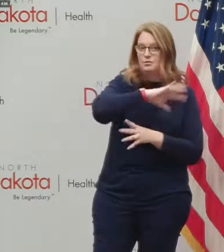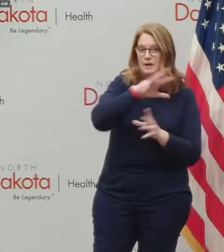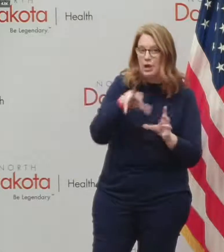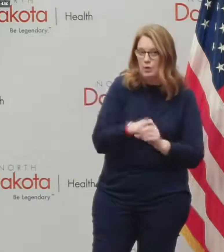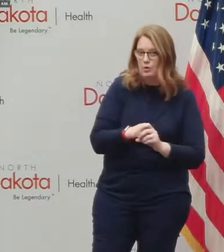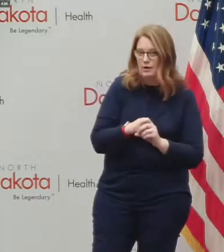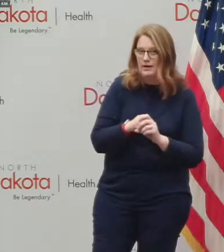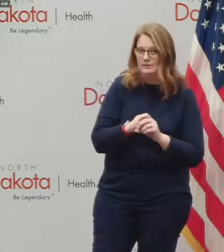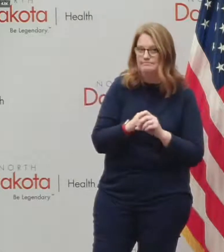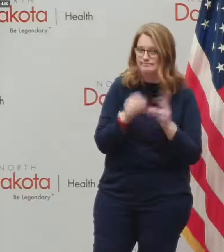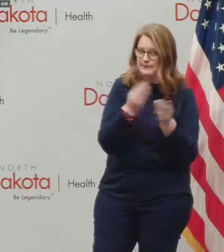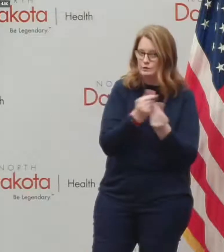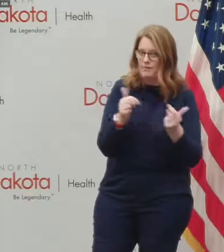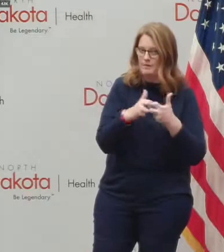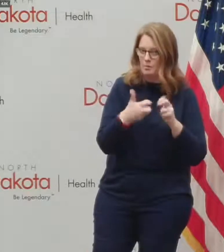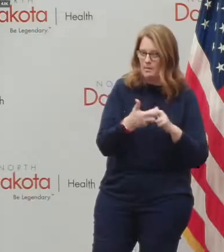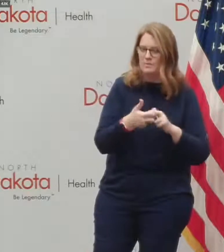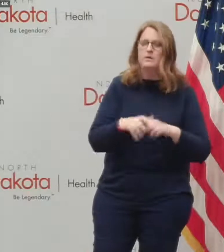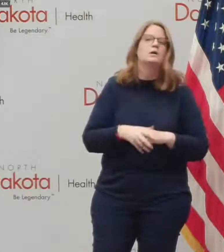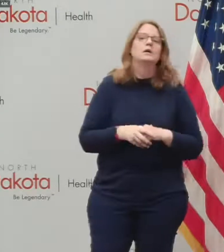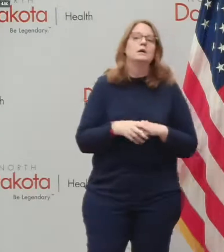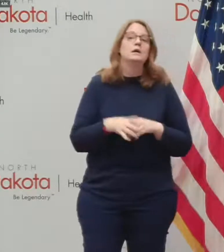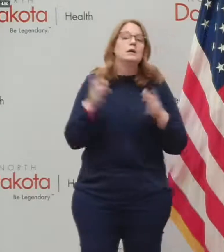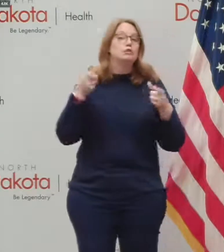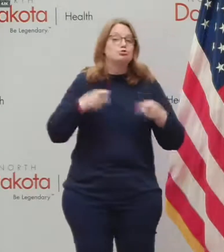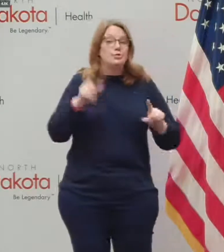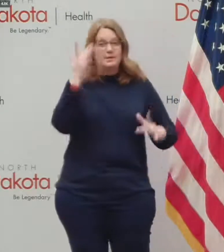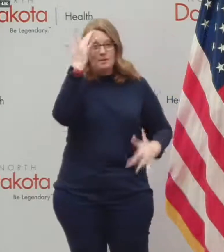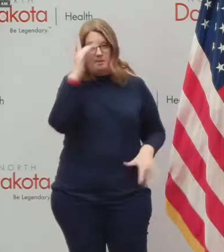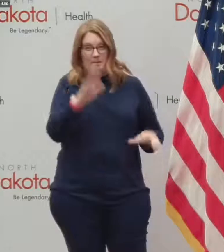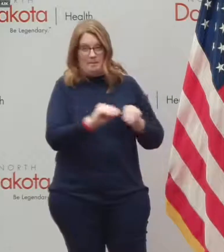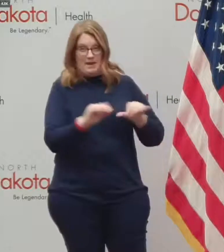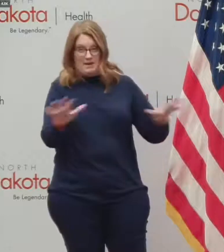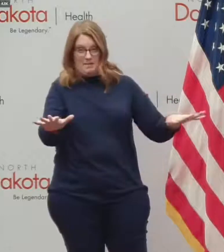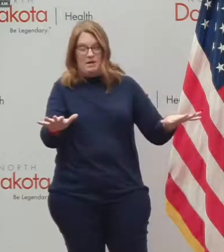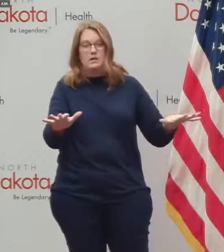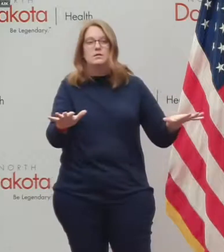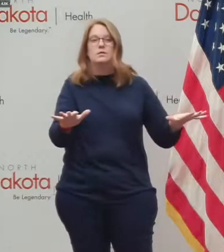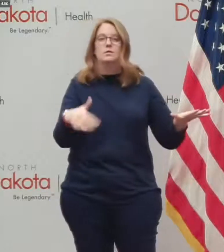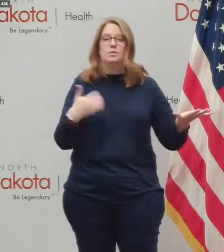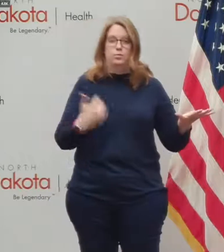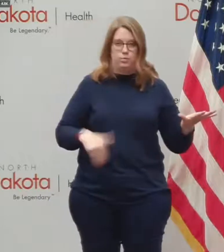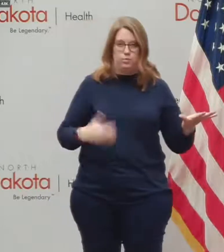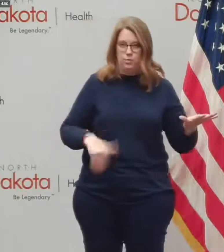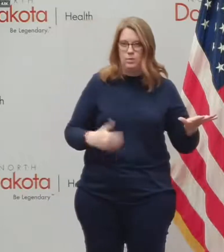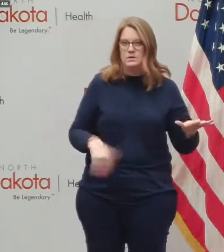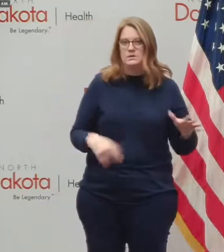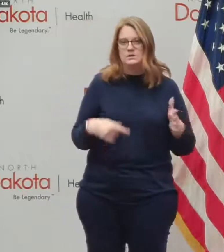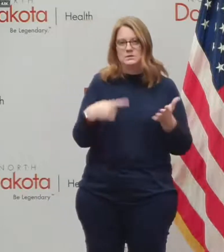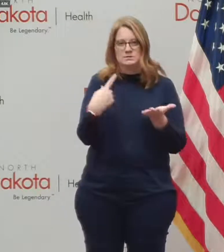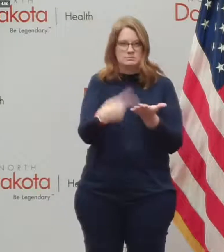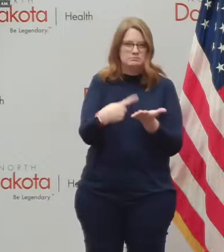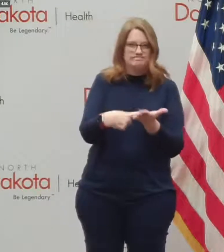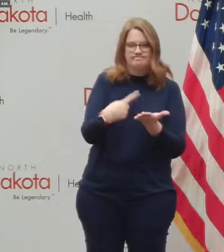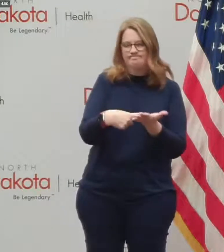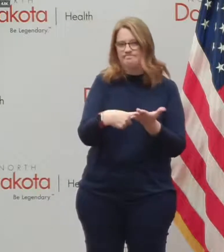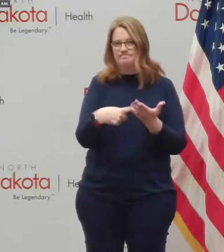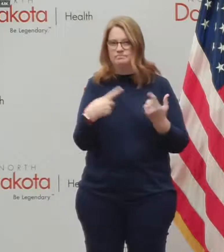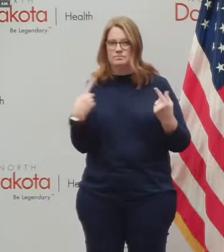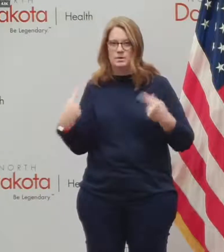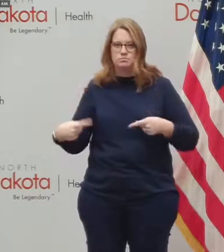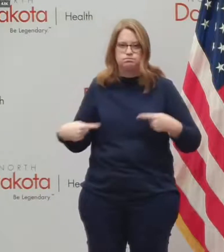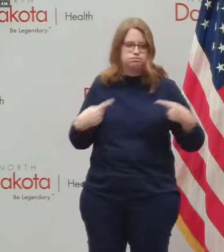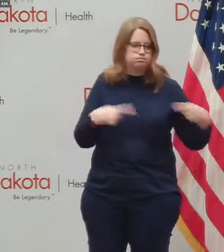solution. We do know that throughout this pandemic, there's been enormous debate, and some of that debate and